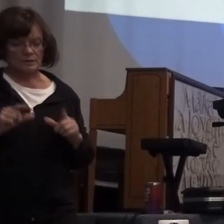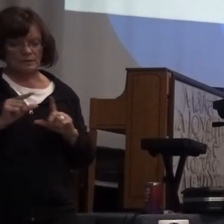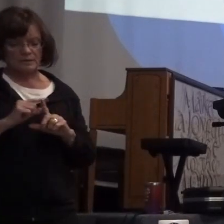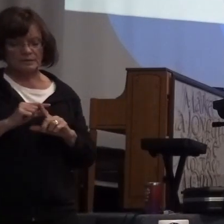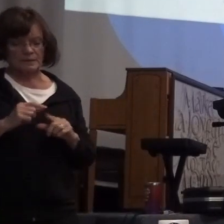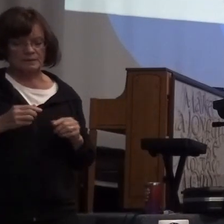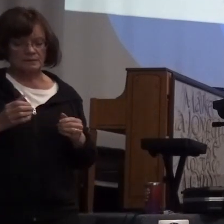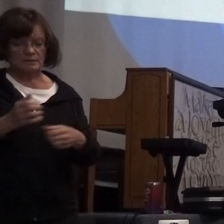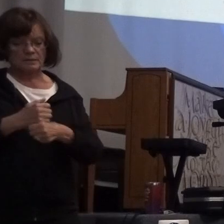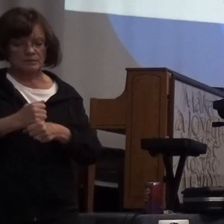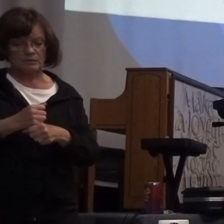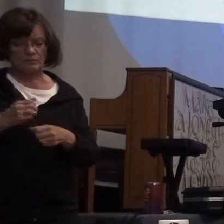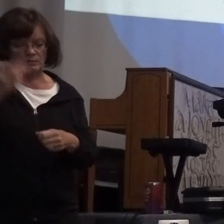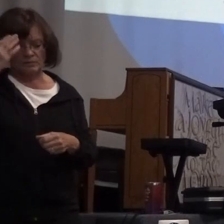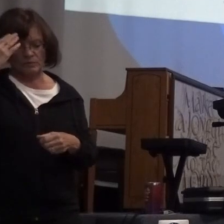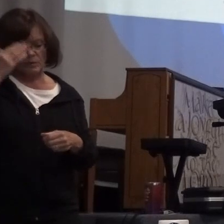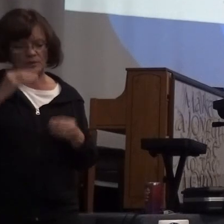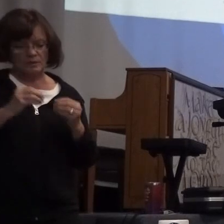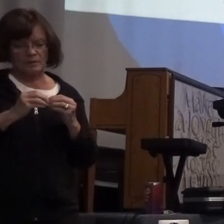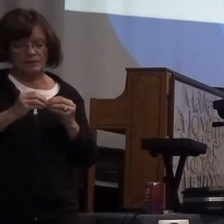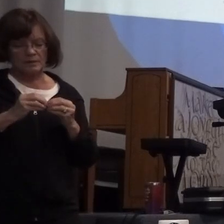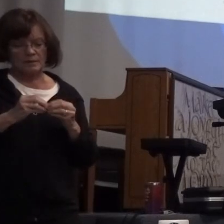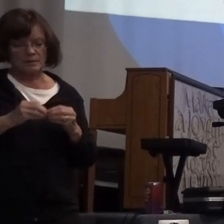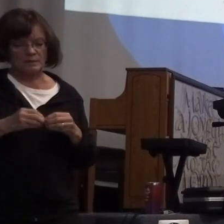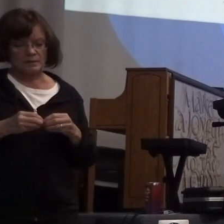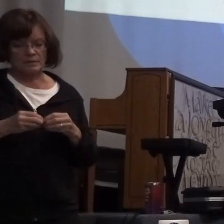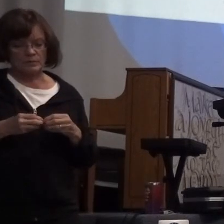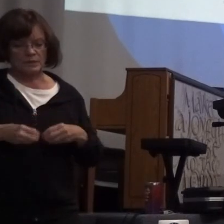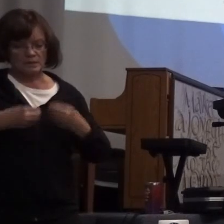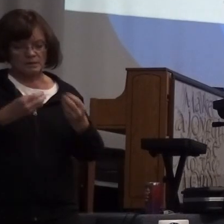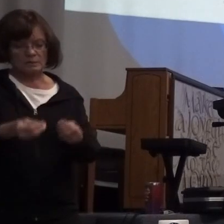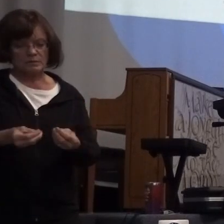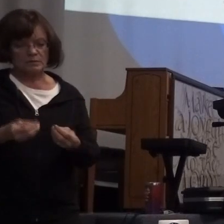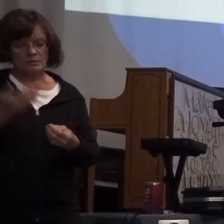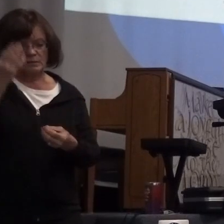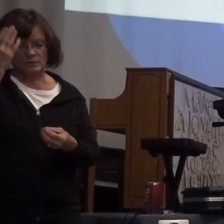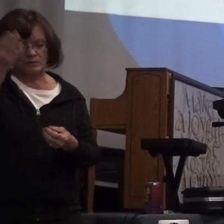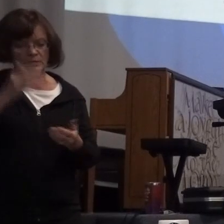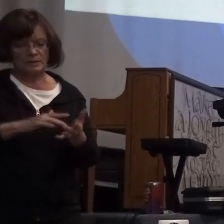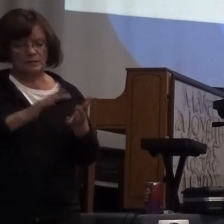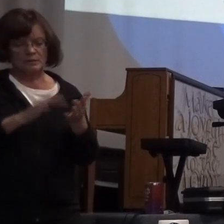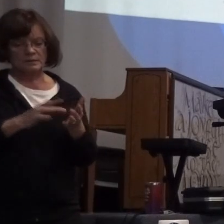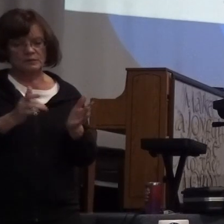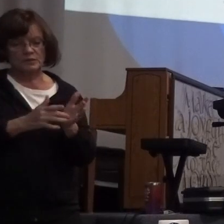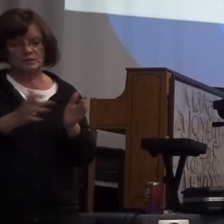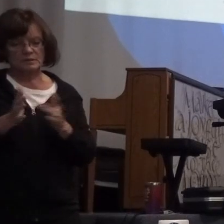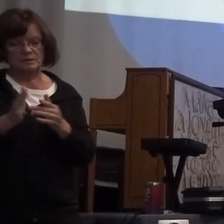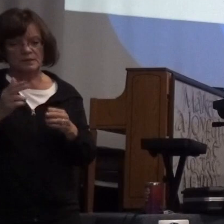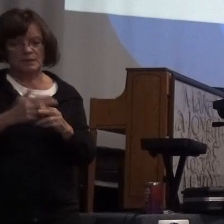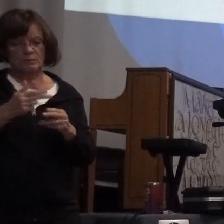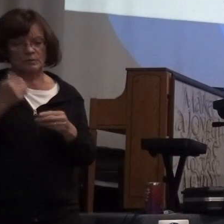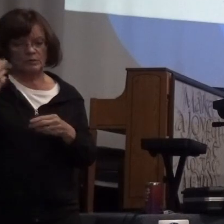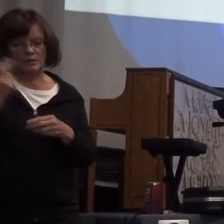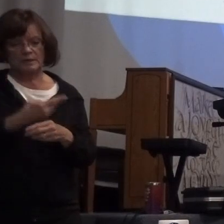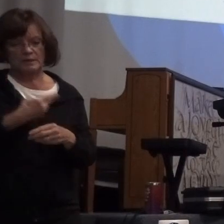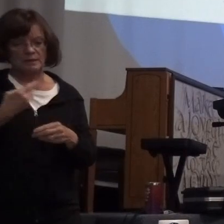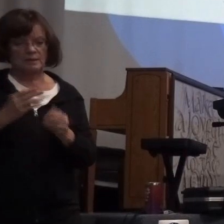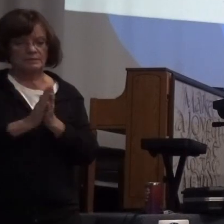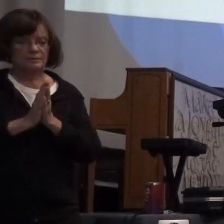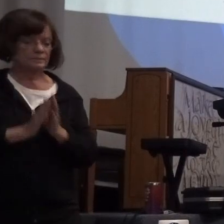more. Father, I just pray that it would bring you glory. In Jesus' name we pray. Amen.